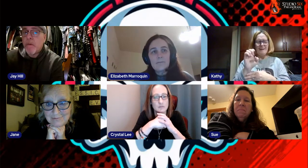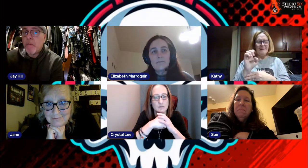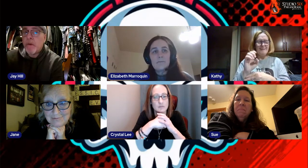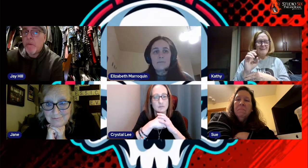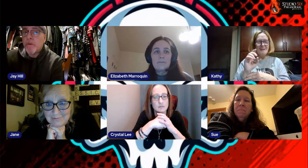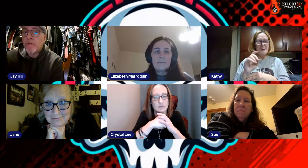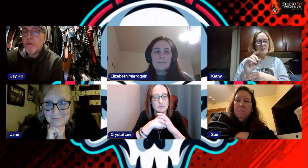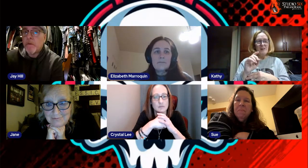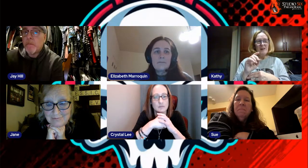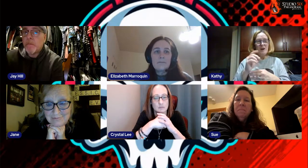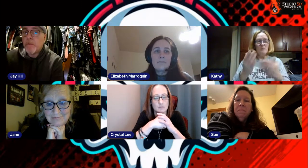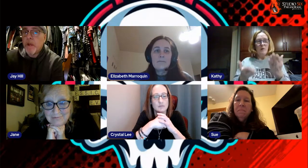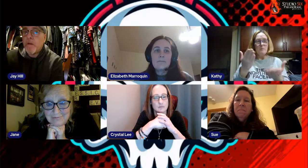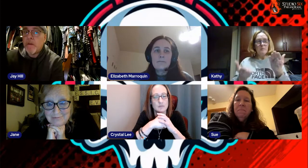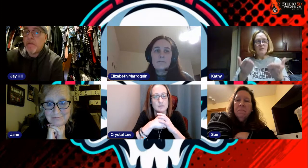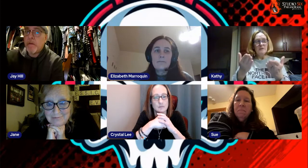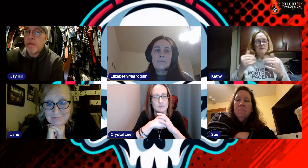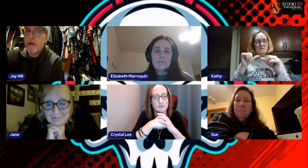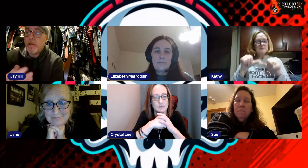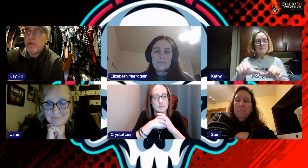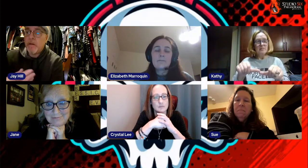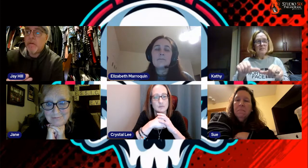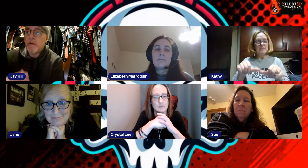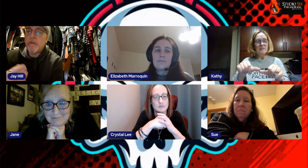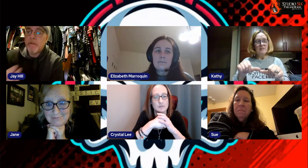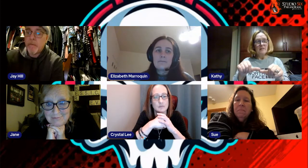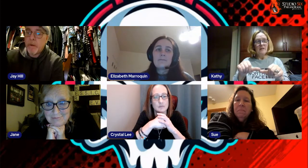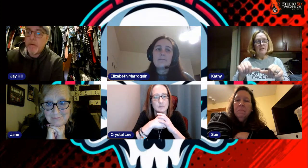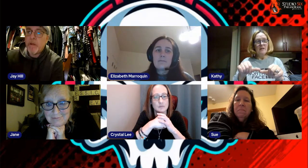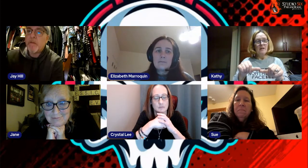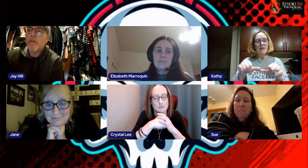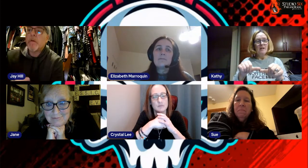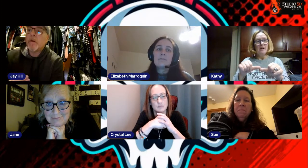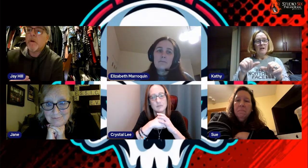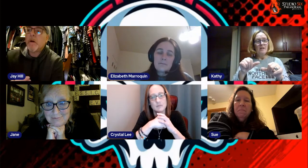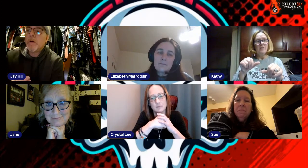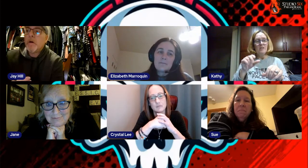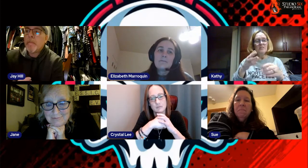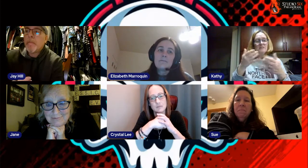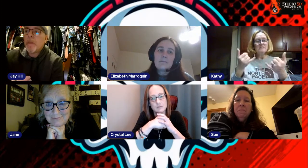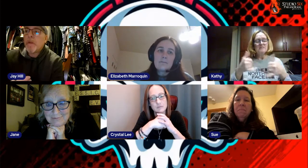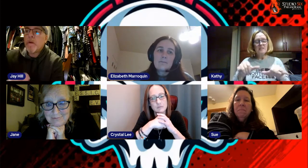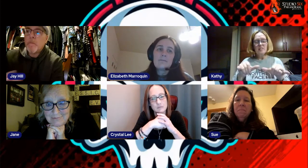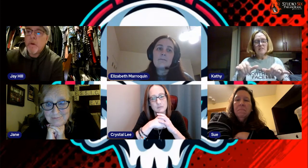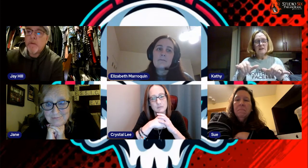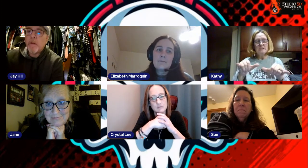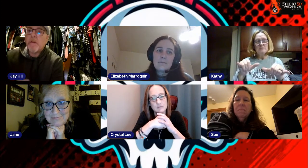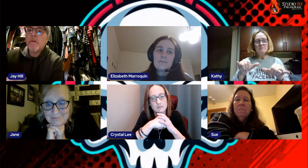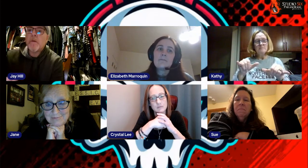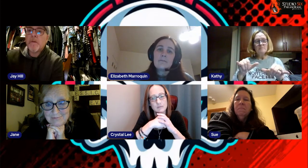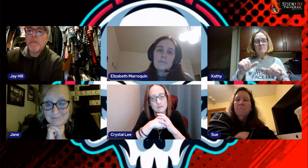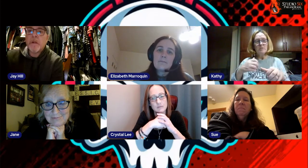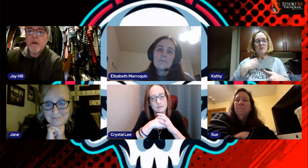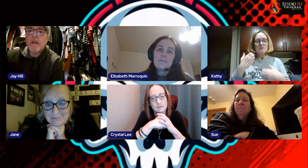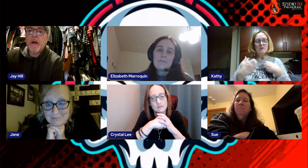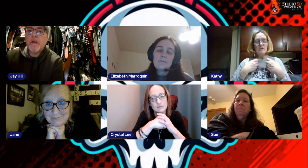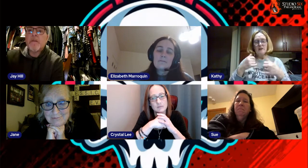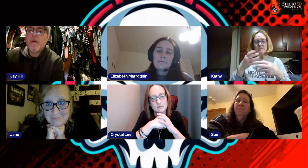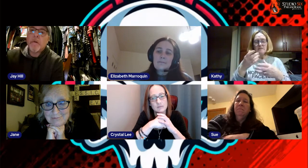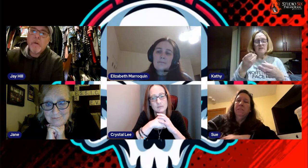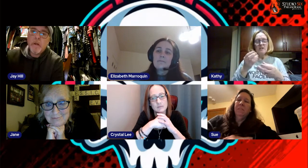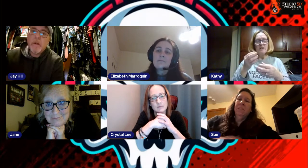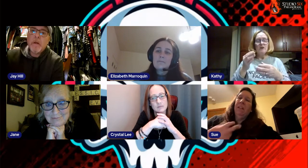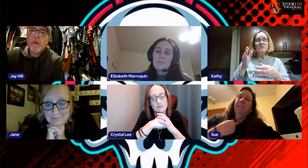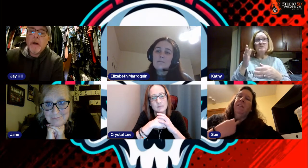they probably will still carry some of that, you know, their disabilities or their emotions or something like that.